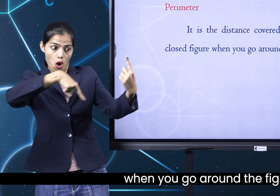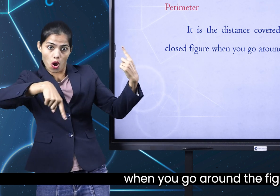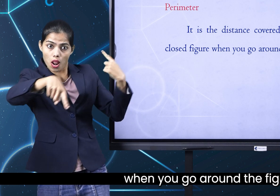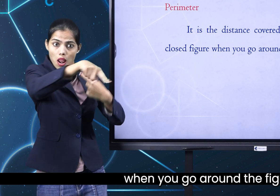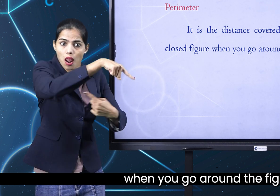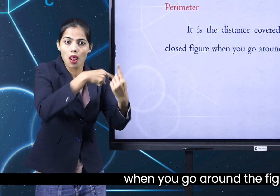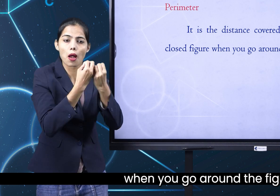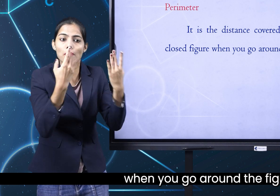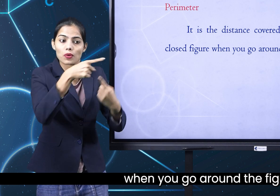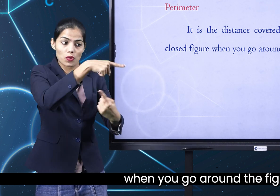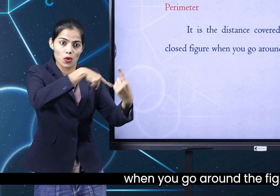the figure once.